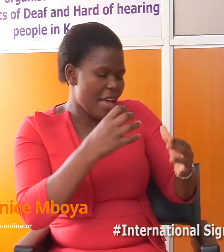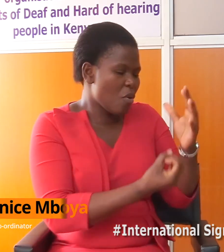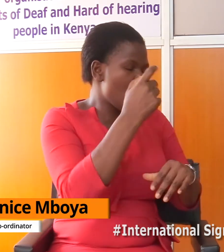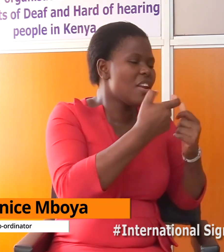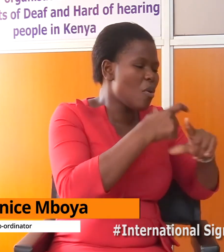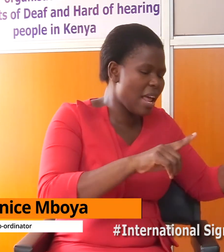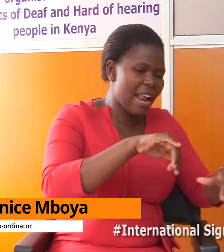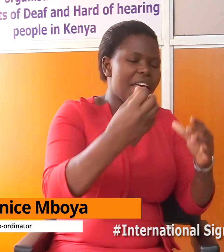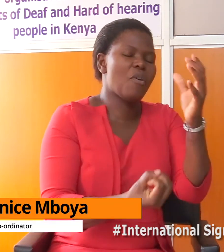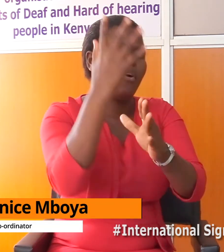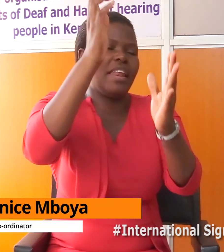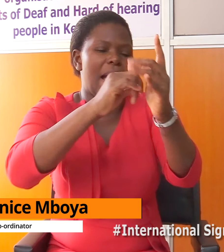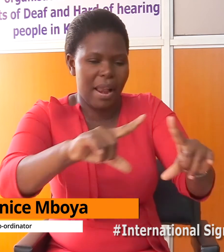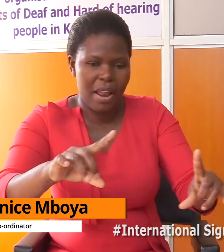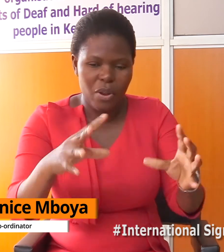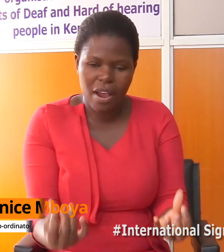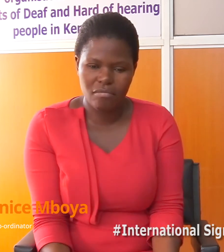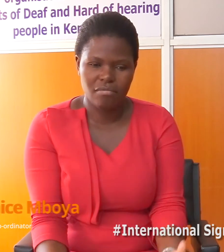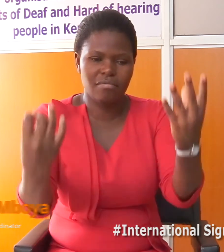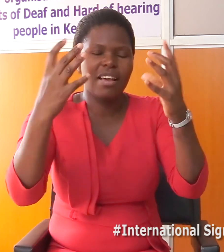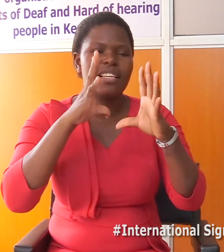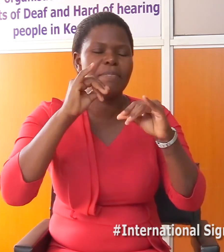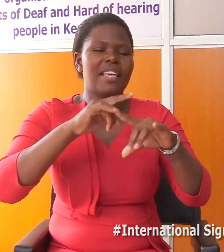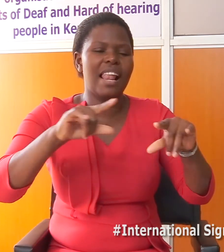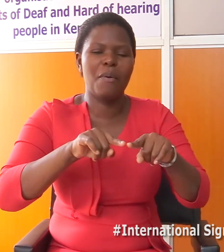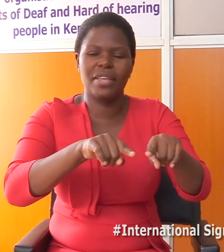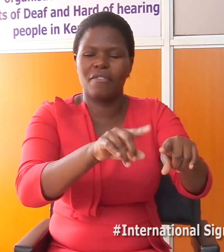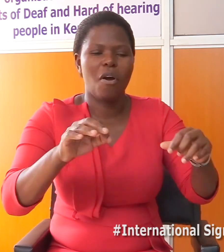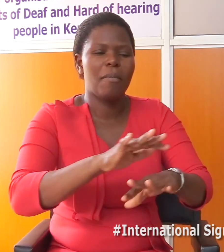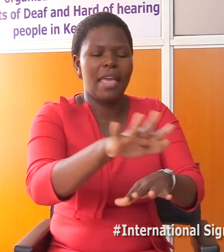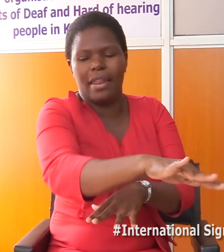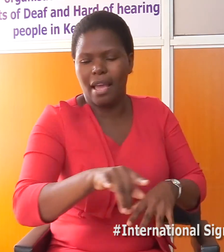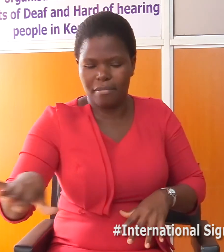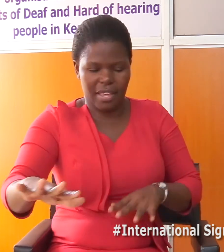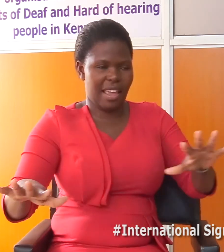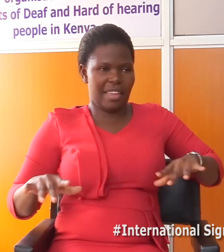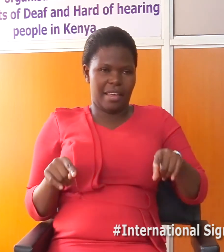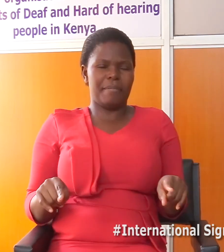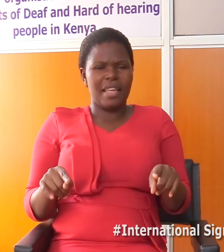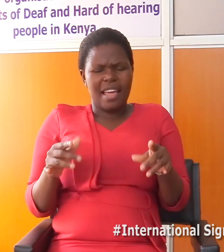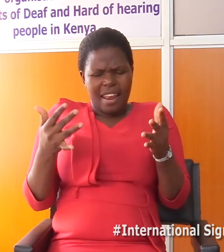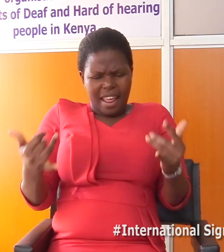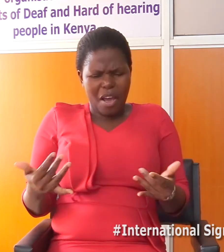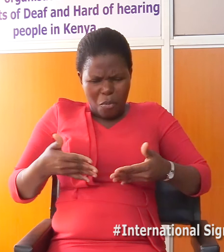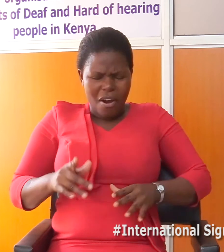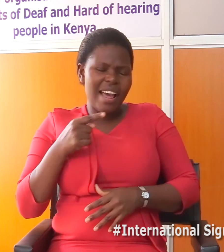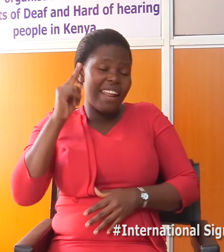of them are grown in different communities, and now they speak different language. Now, so